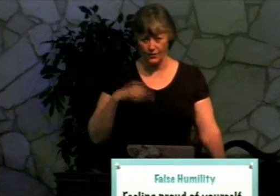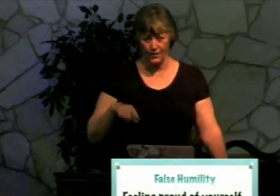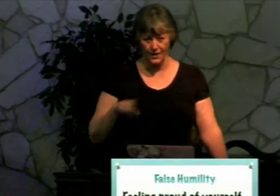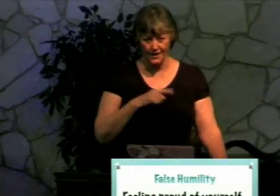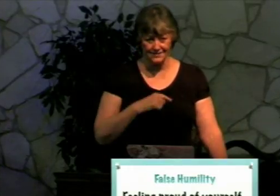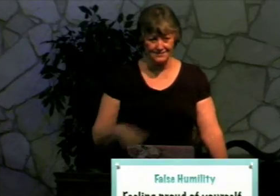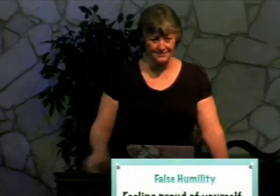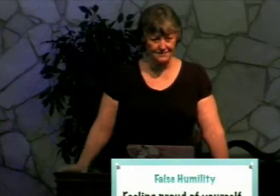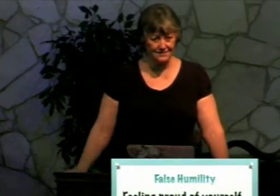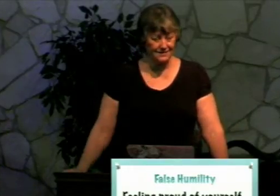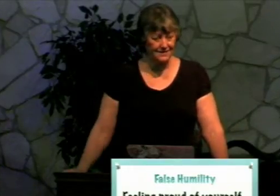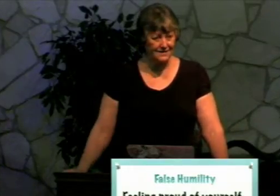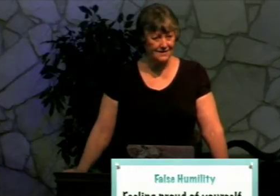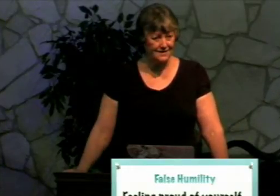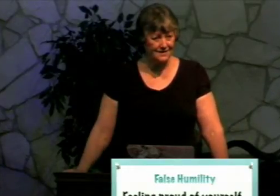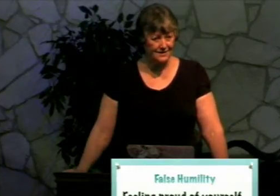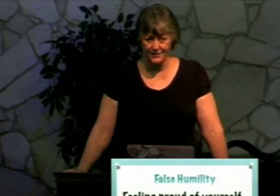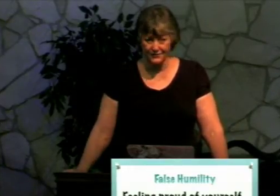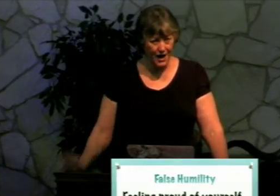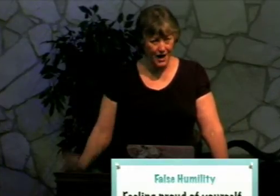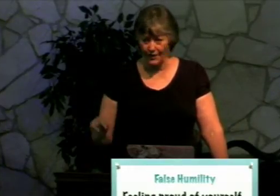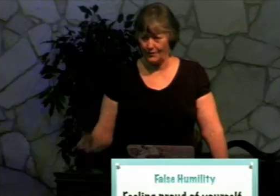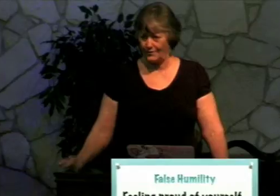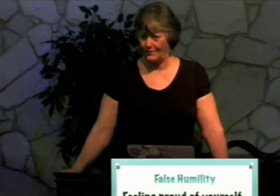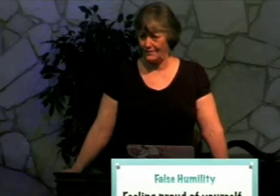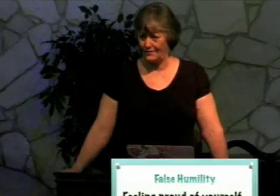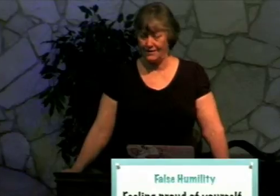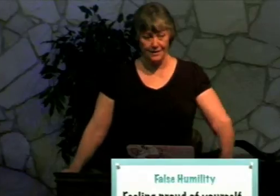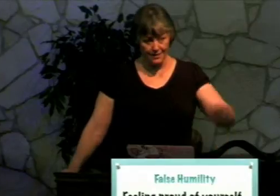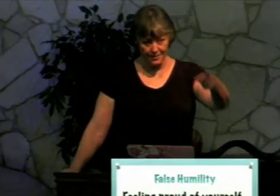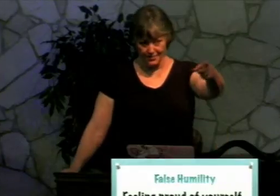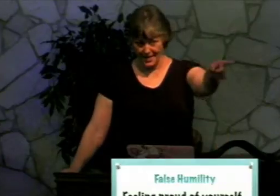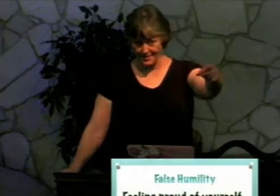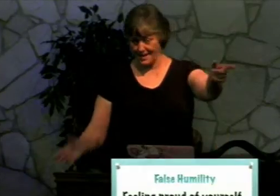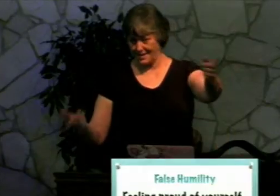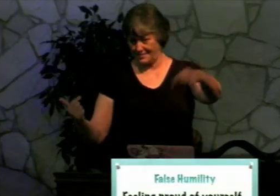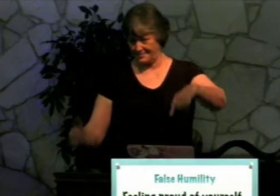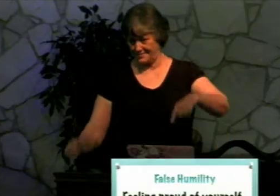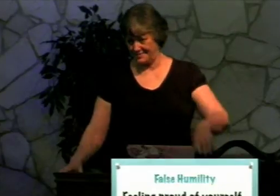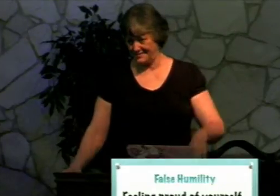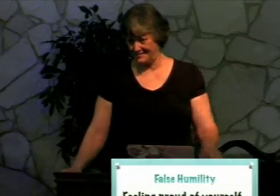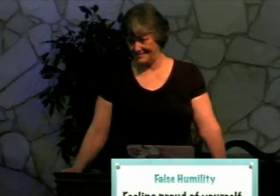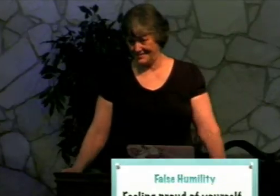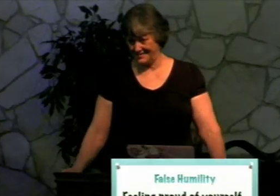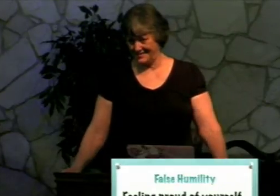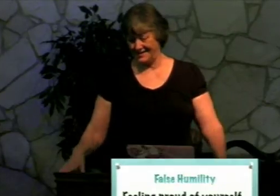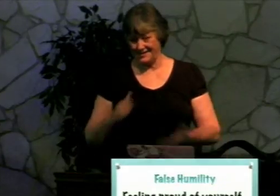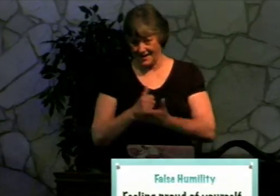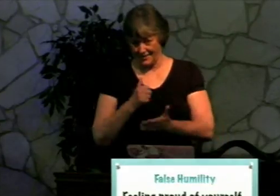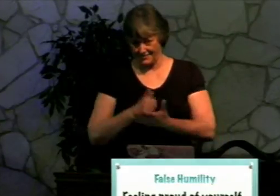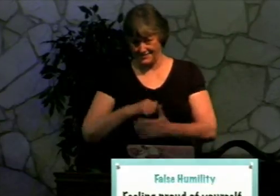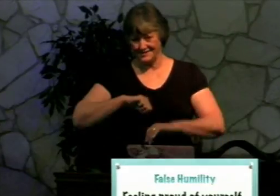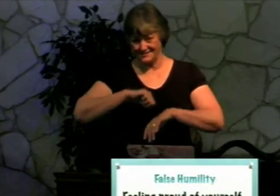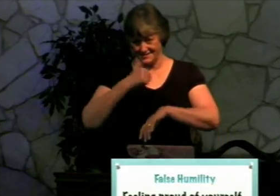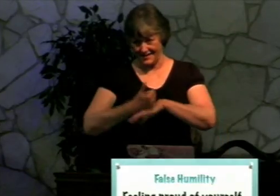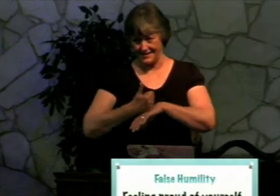for us? No. They came and helped set